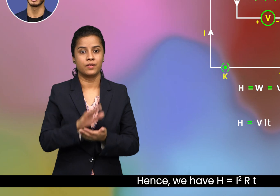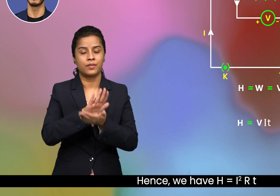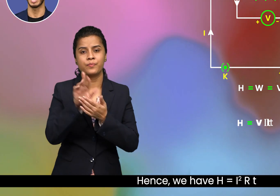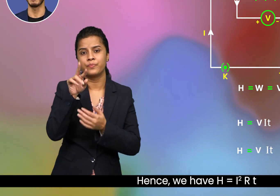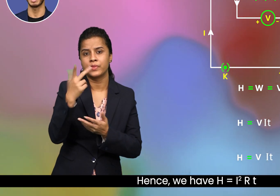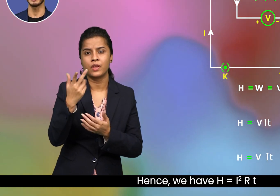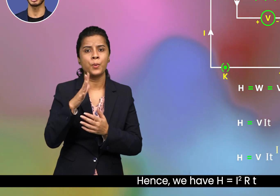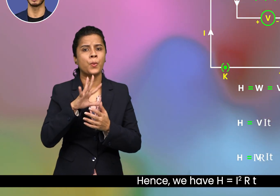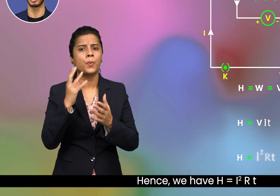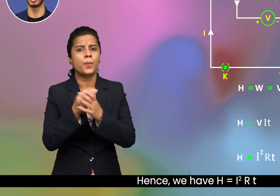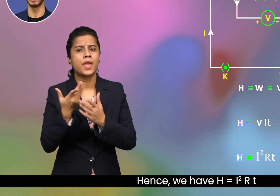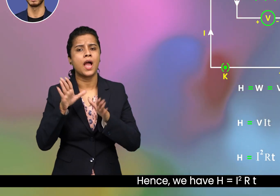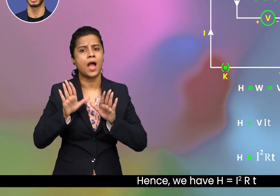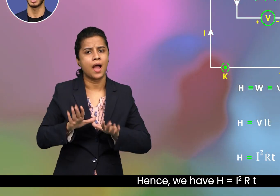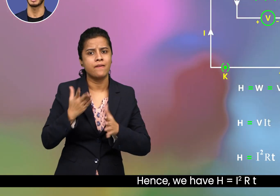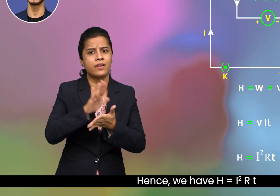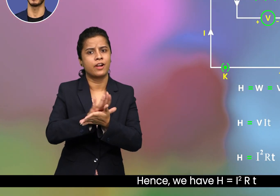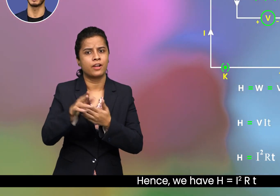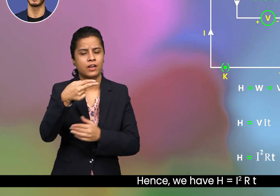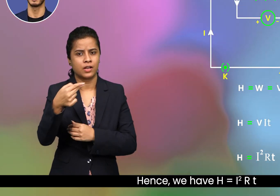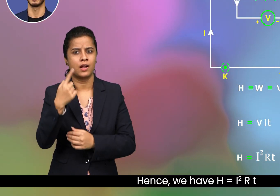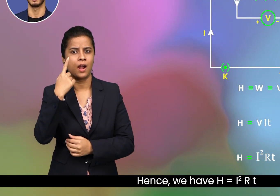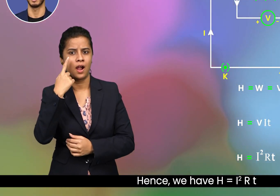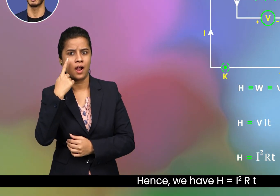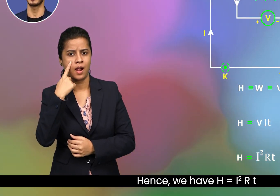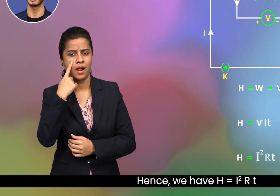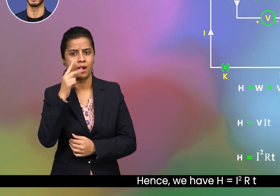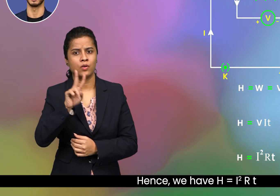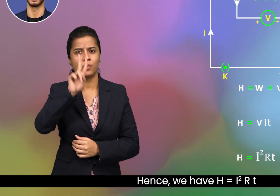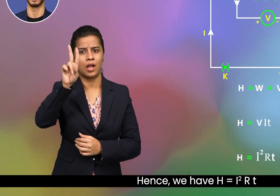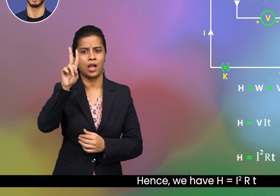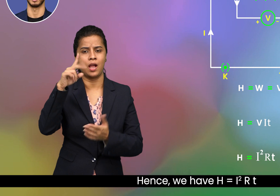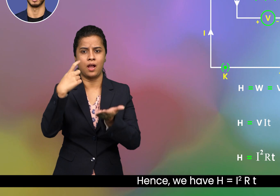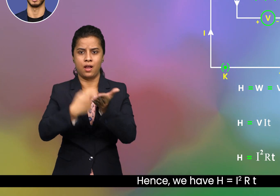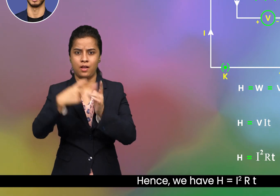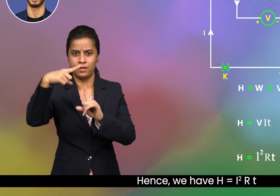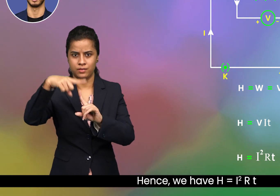Hence, we have H equals to I square RT.